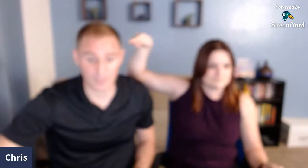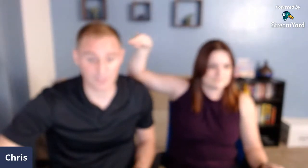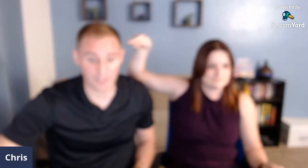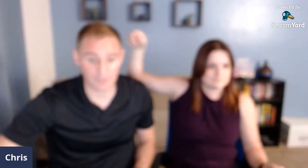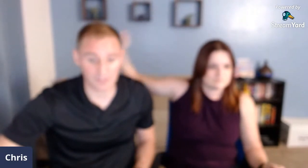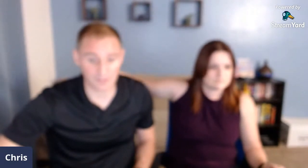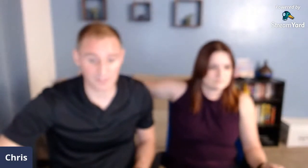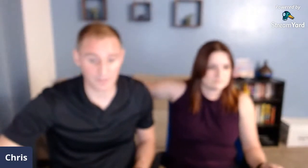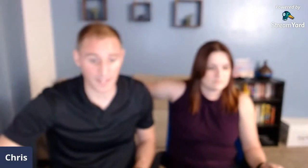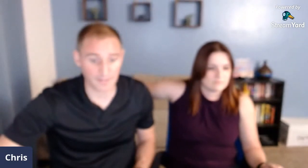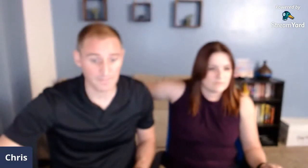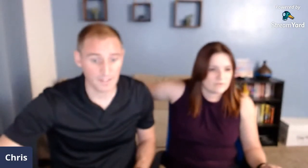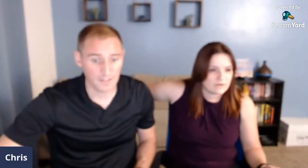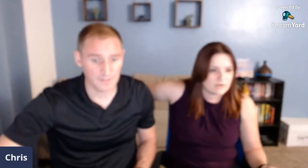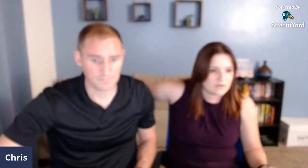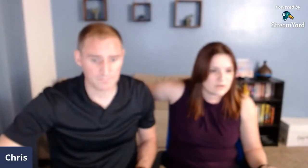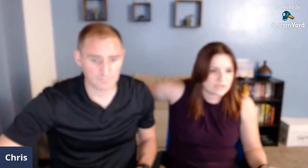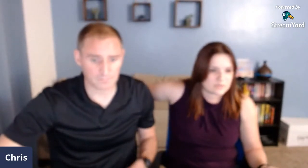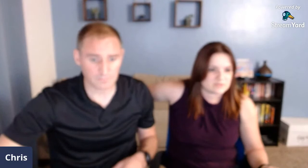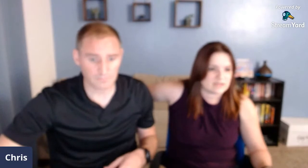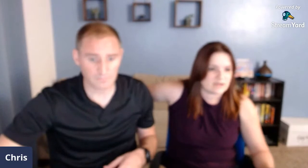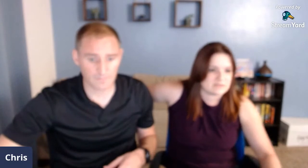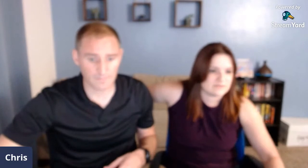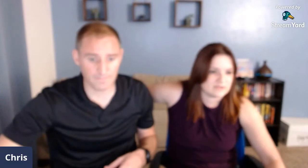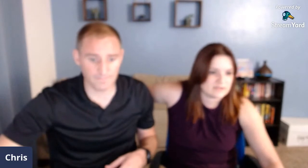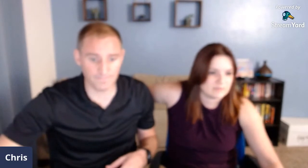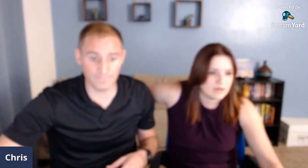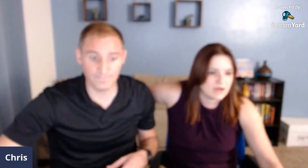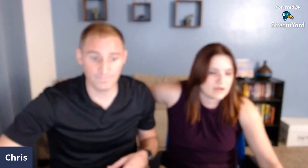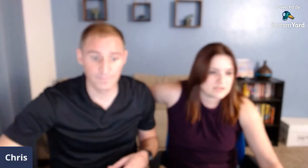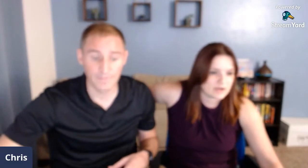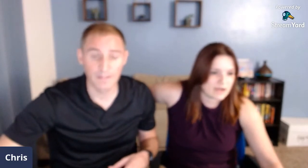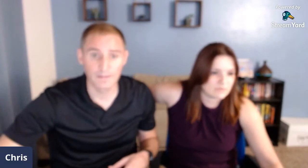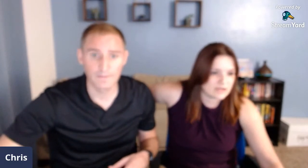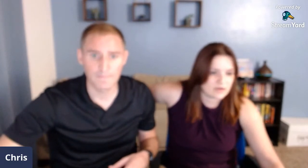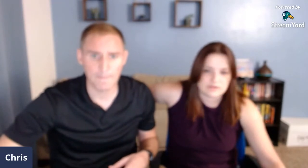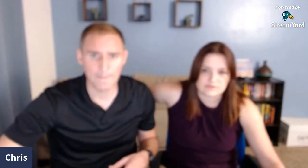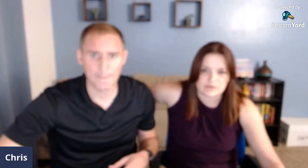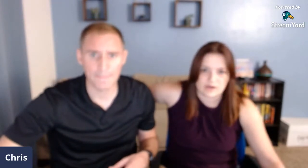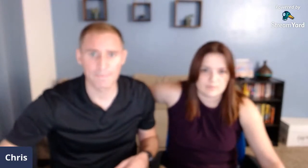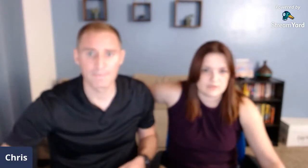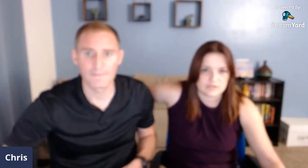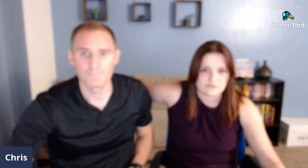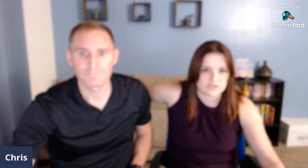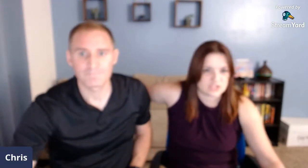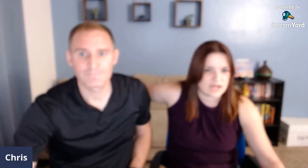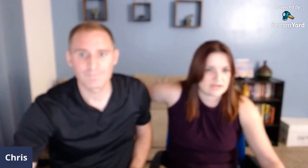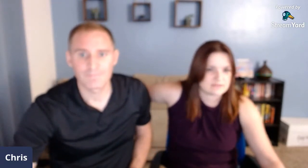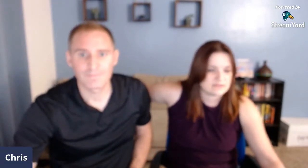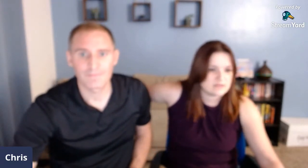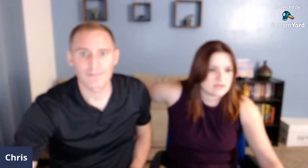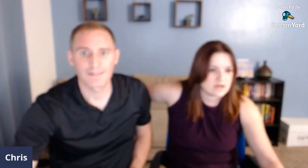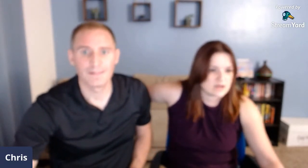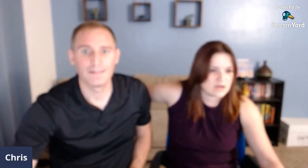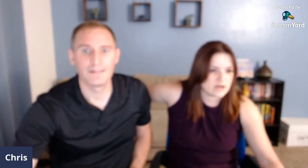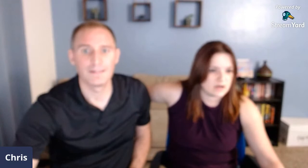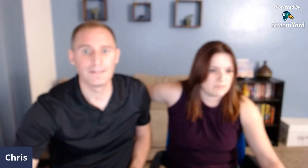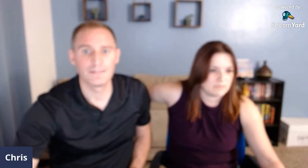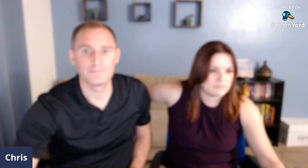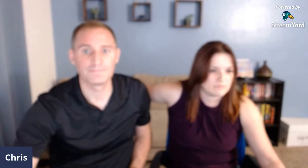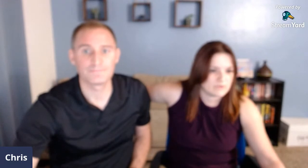it's a really great resource for that. He interprets that kind of stuff all the time. Sorry, I'm reading all the different chats.